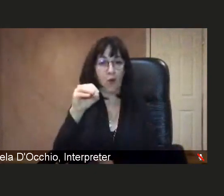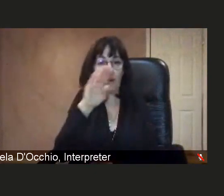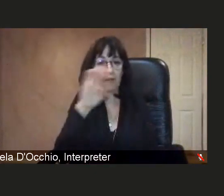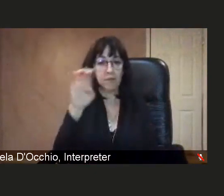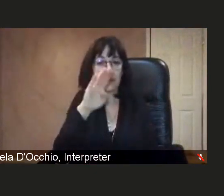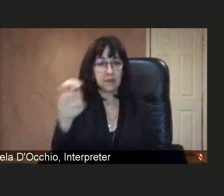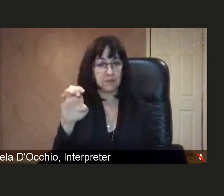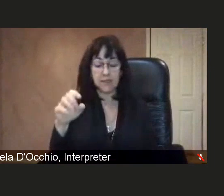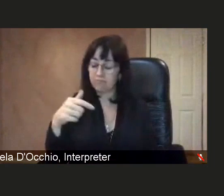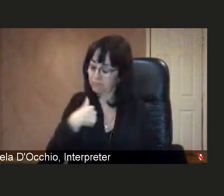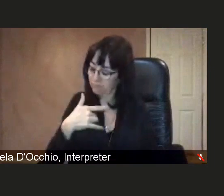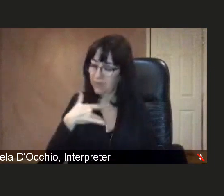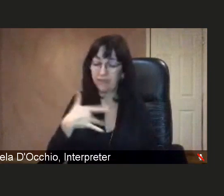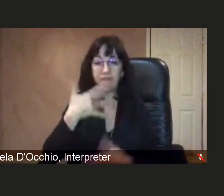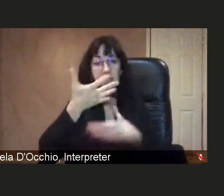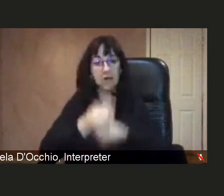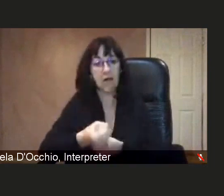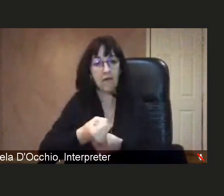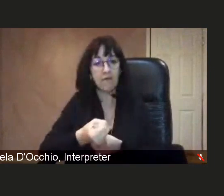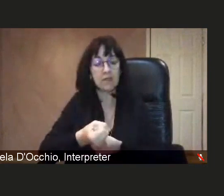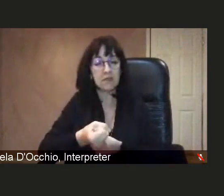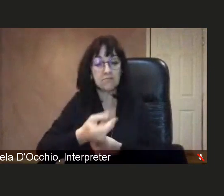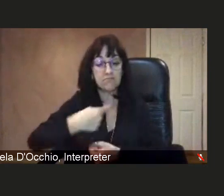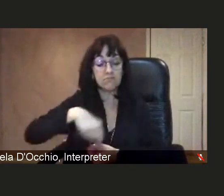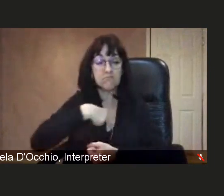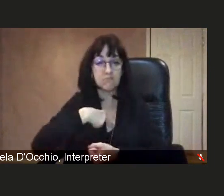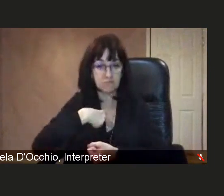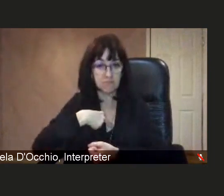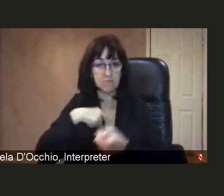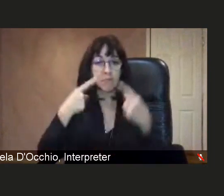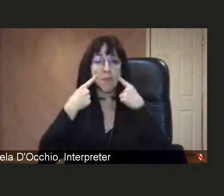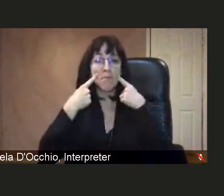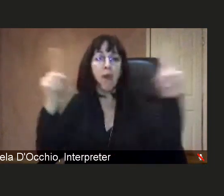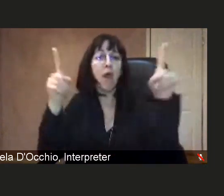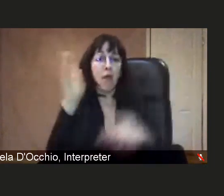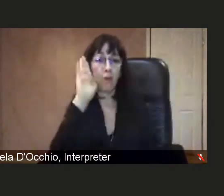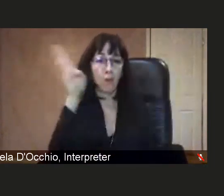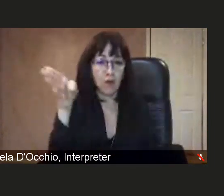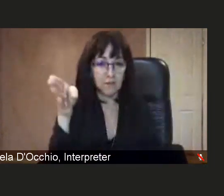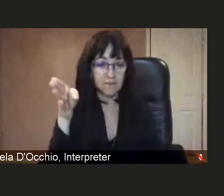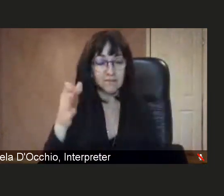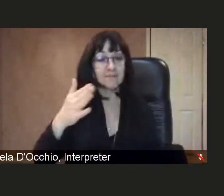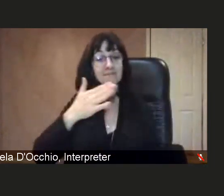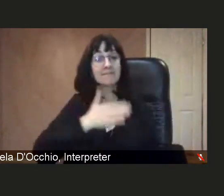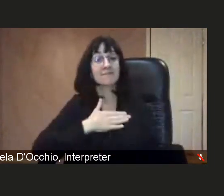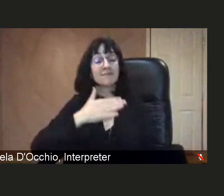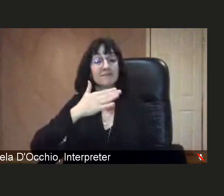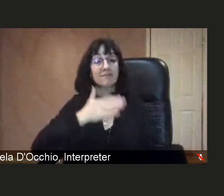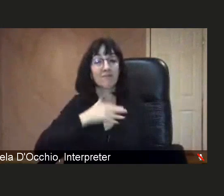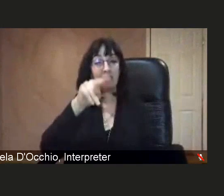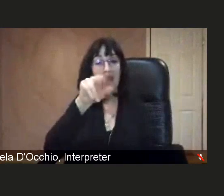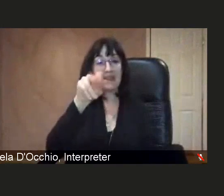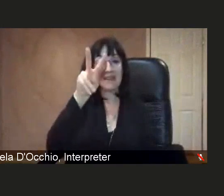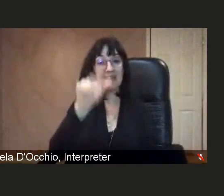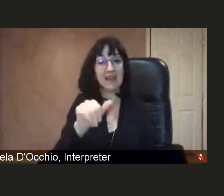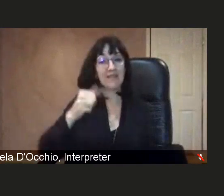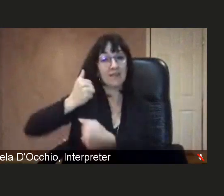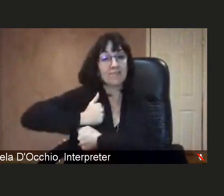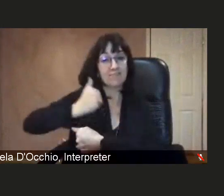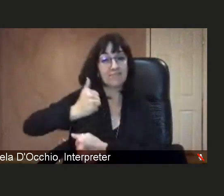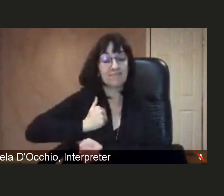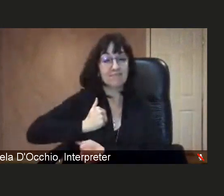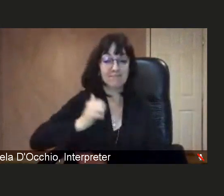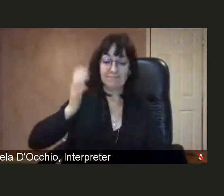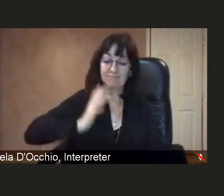week and months. With my Navy background, you might have expected me to close with some military